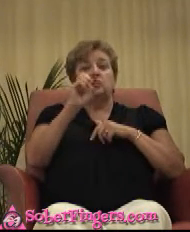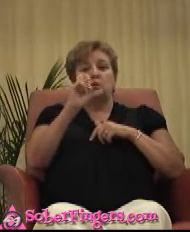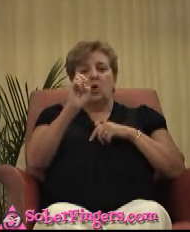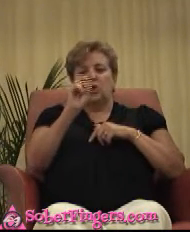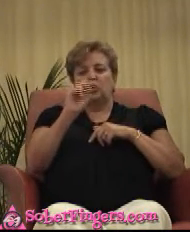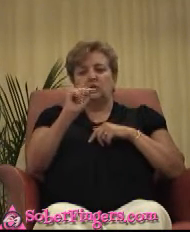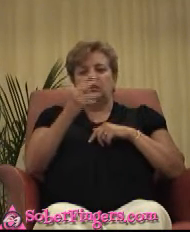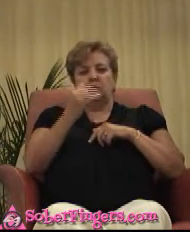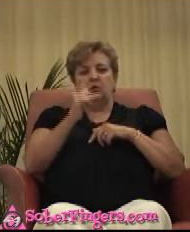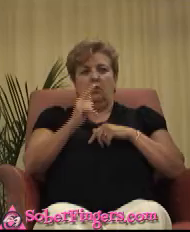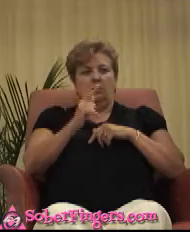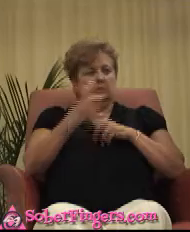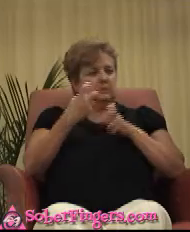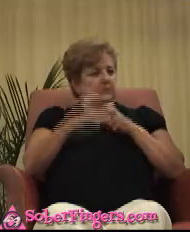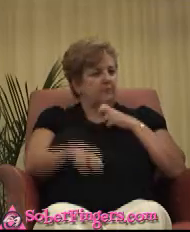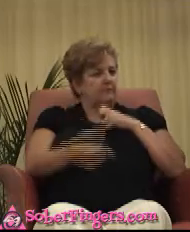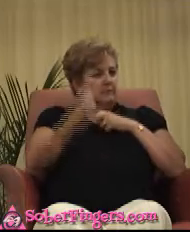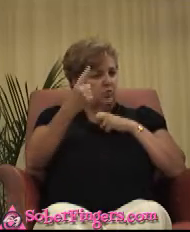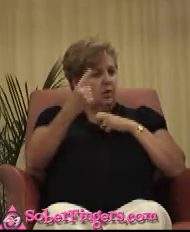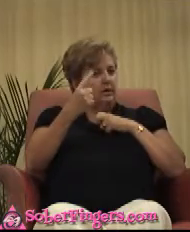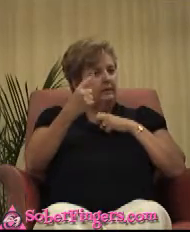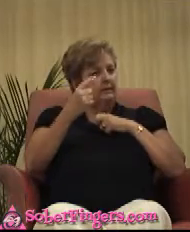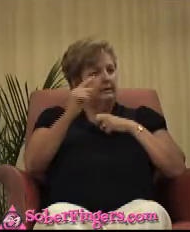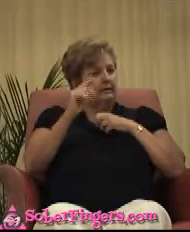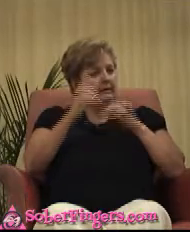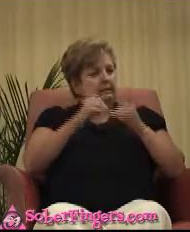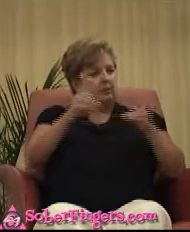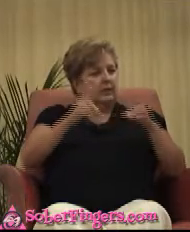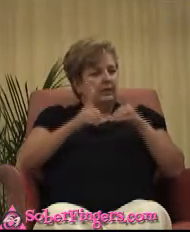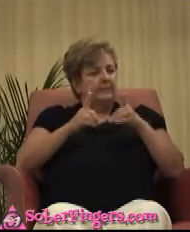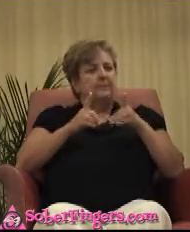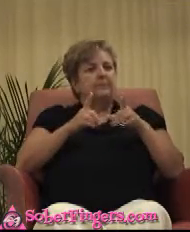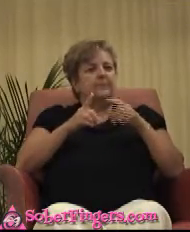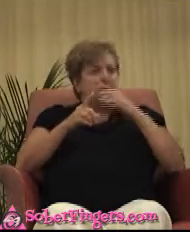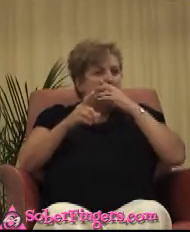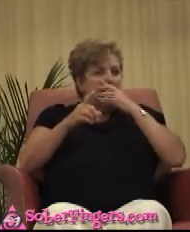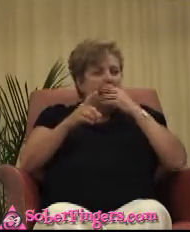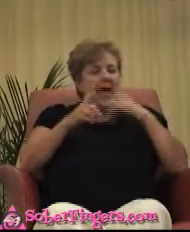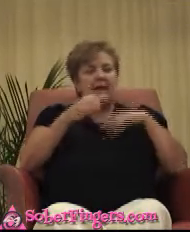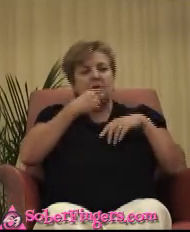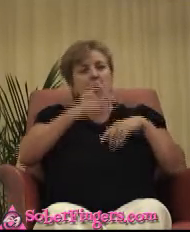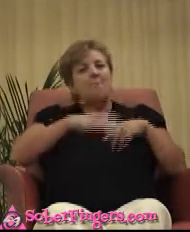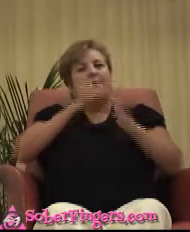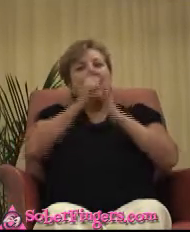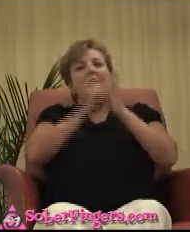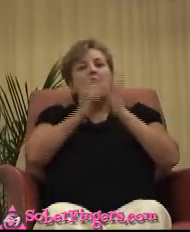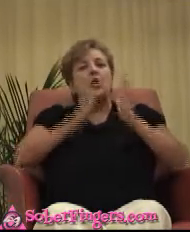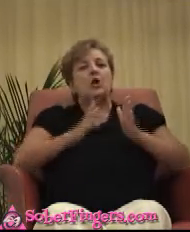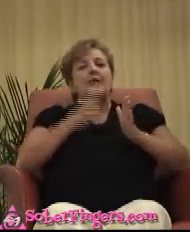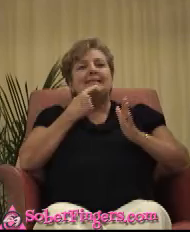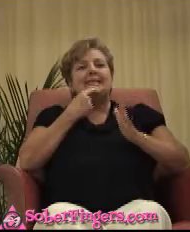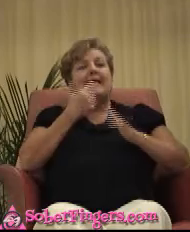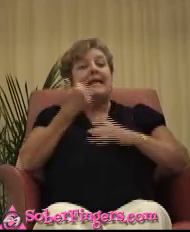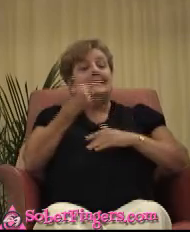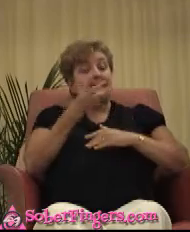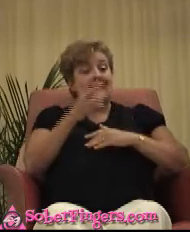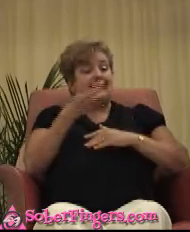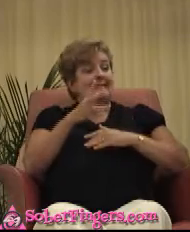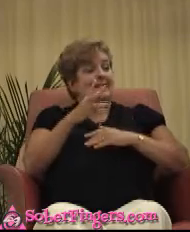Federal District, now chief judge. And Judge Rosenbaum told my attorney, he said, in 16 years, I have never supported a